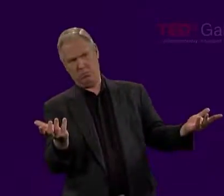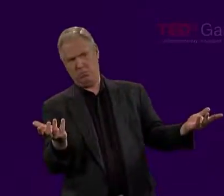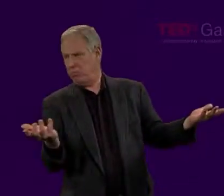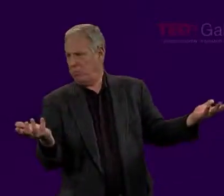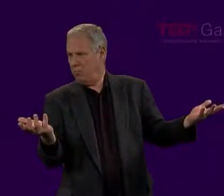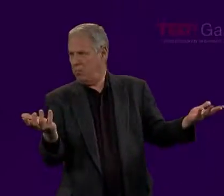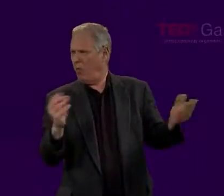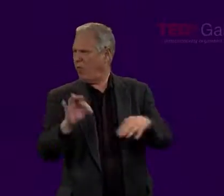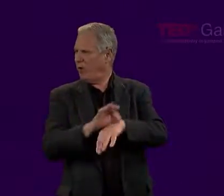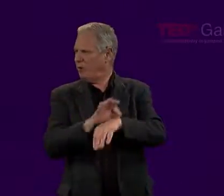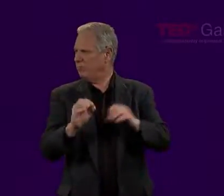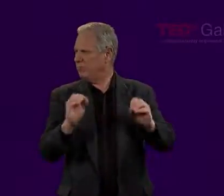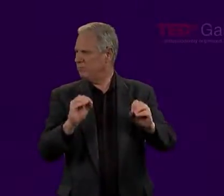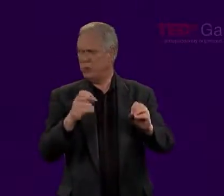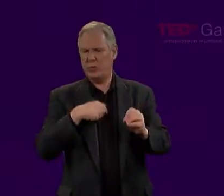It's a beautiful place.